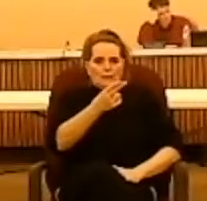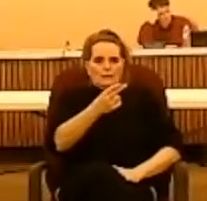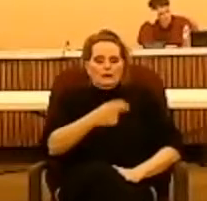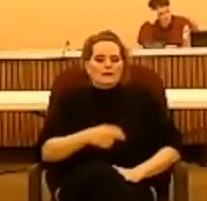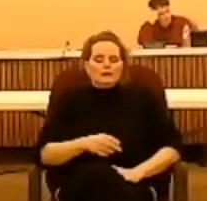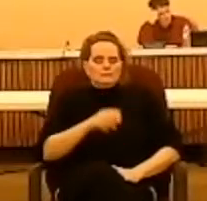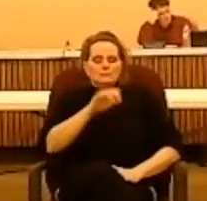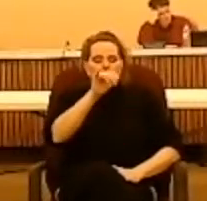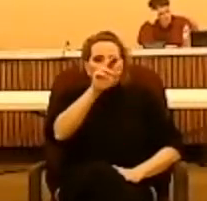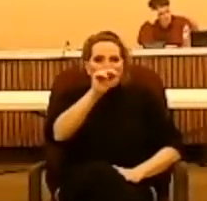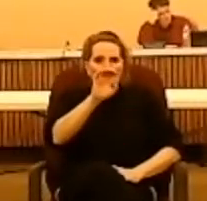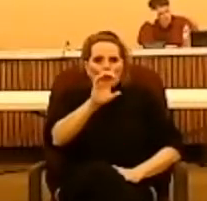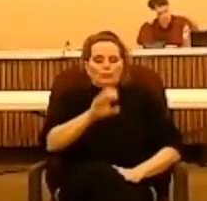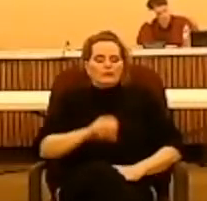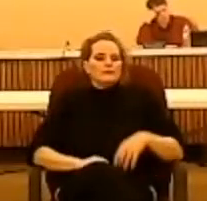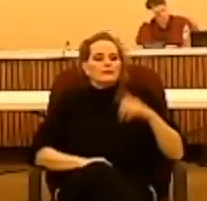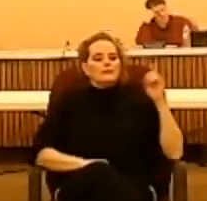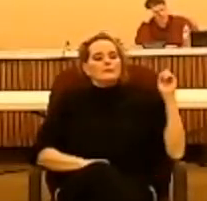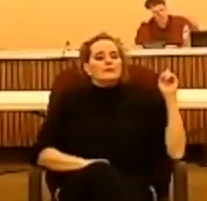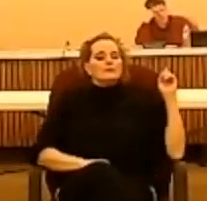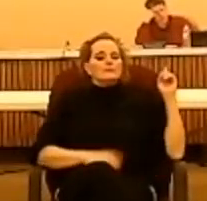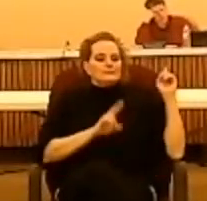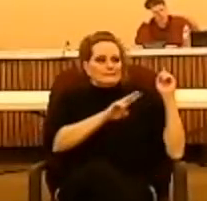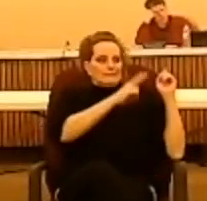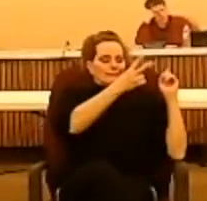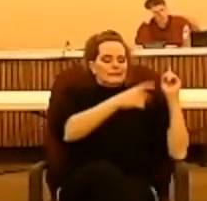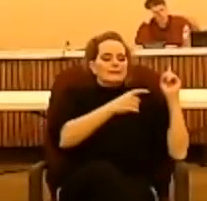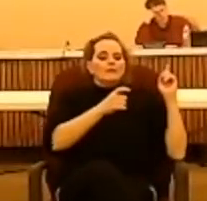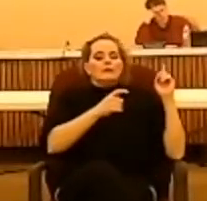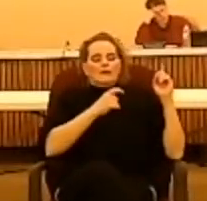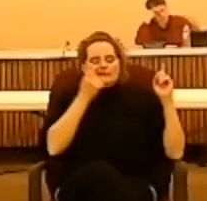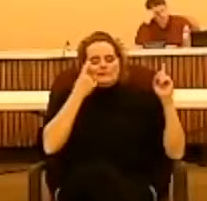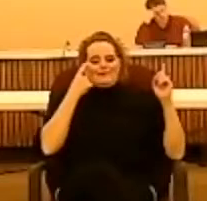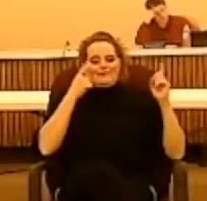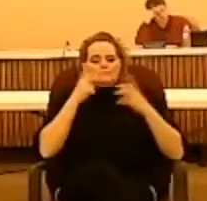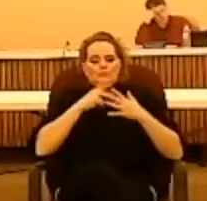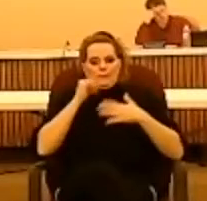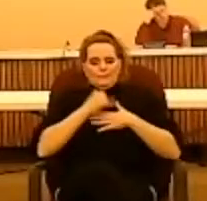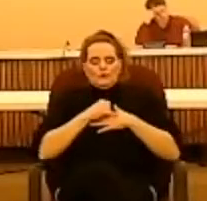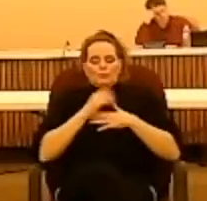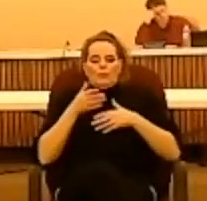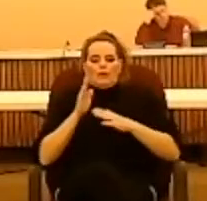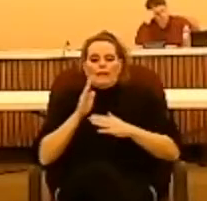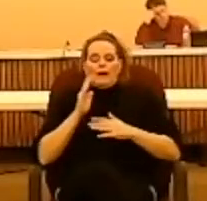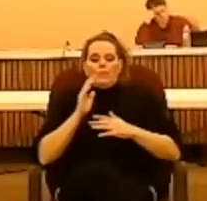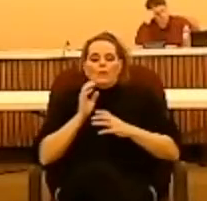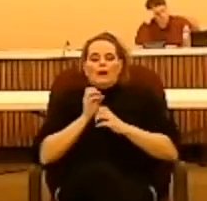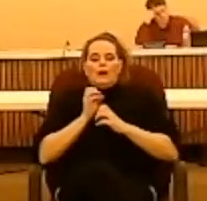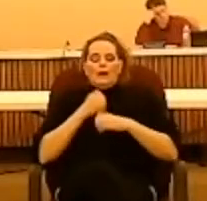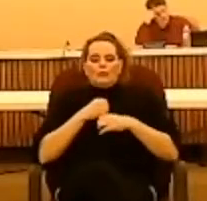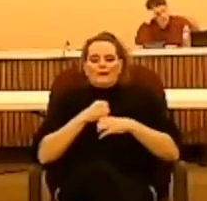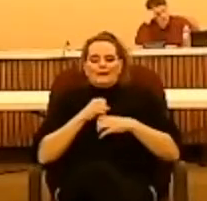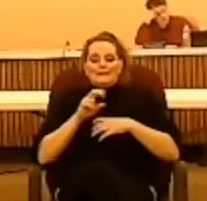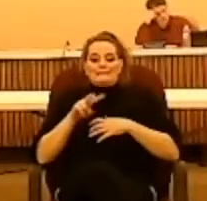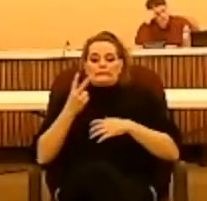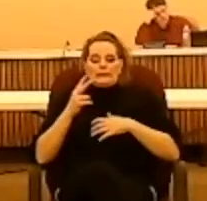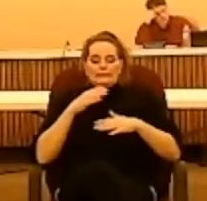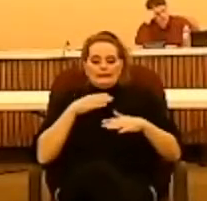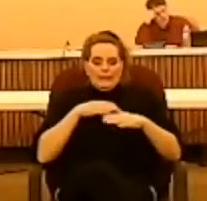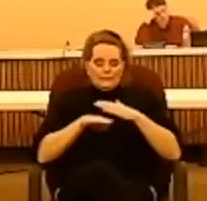So again, this project will provide a second entrance into Memorial